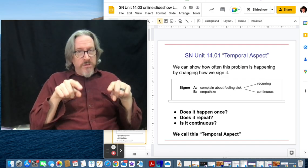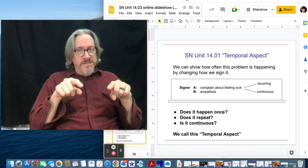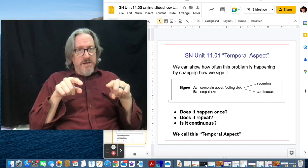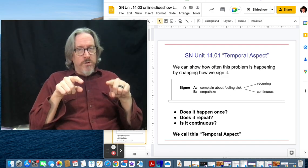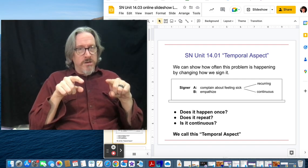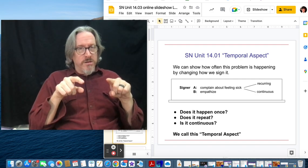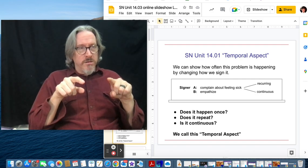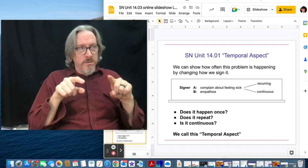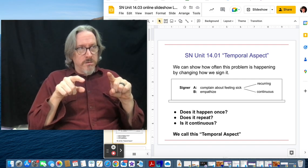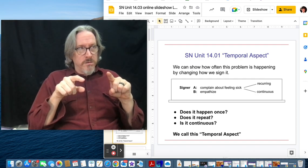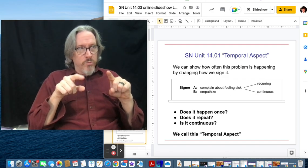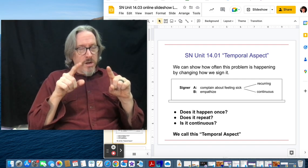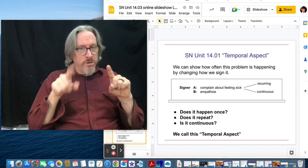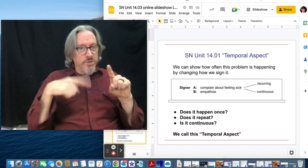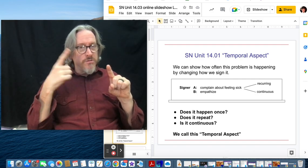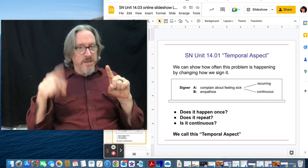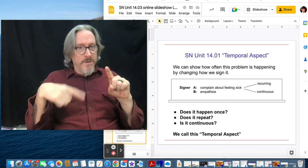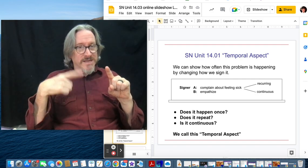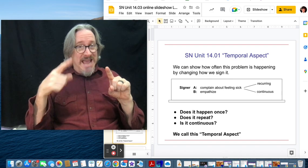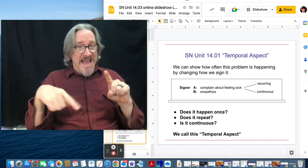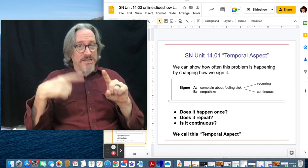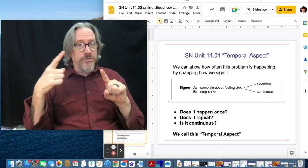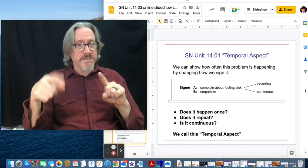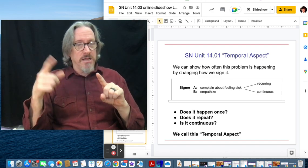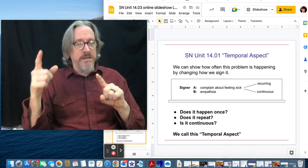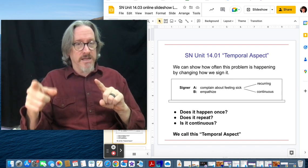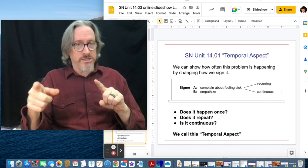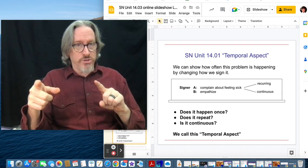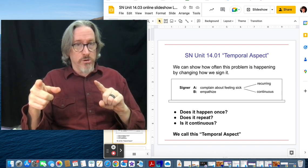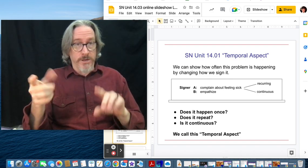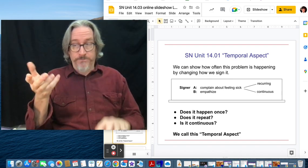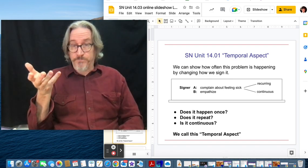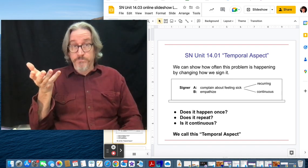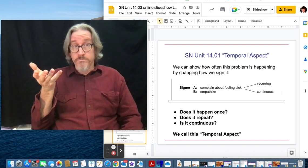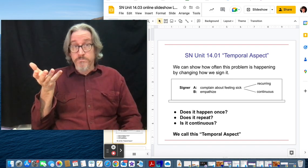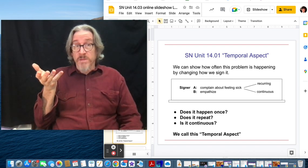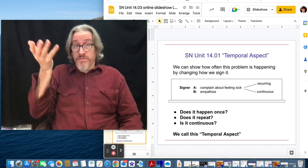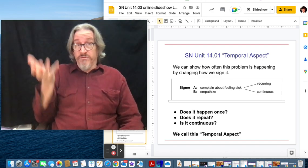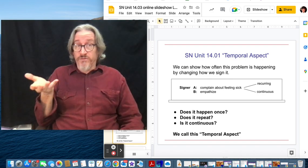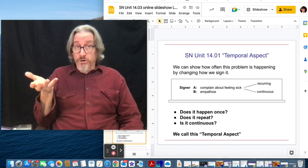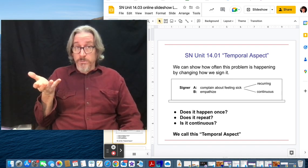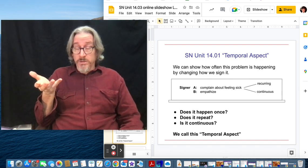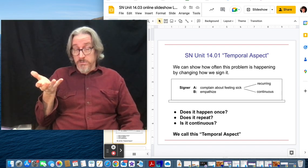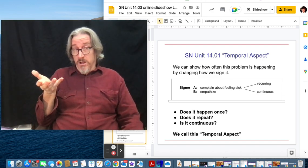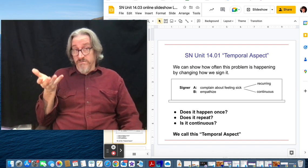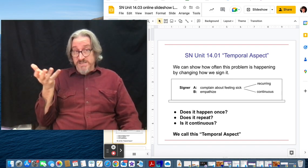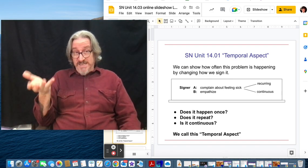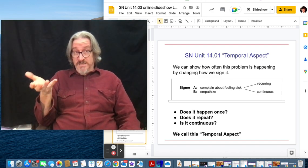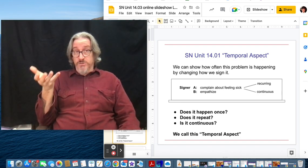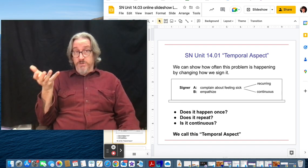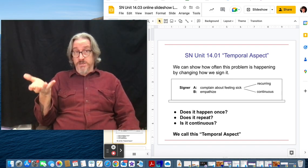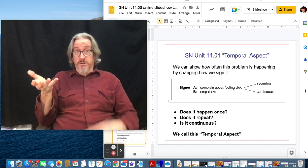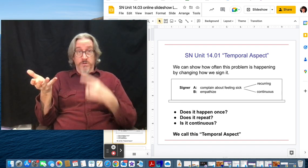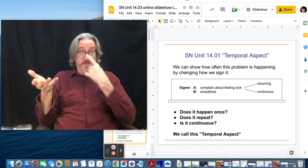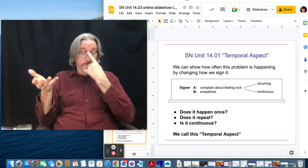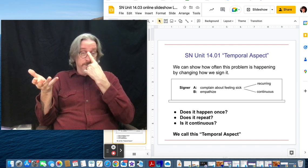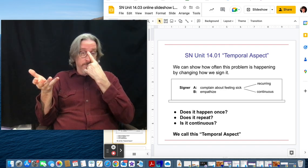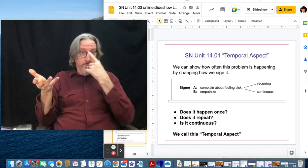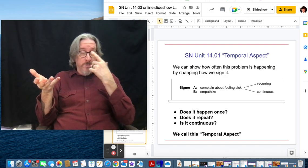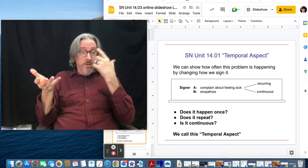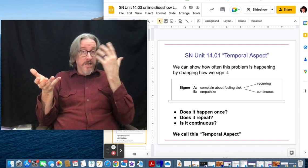one of the things that I want you to think about is as you're telling that story, the verb of the sickness or